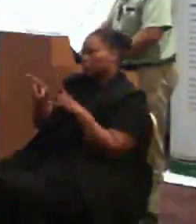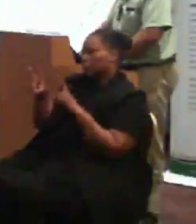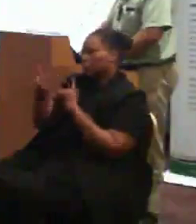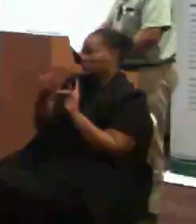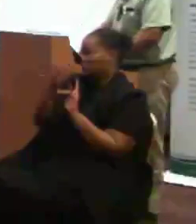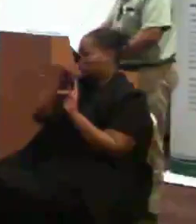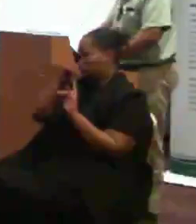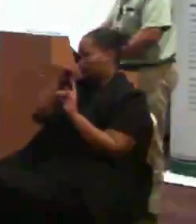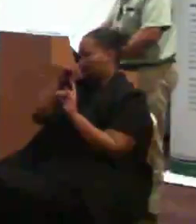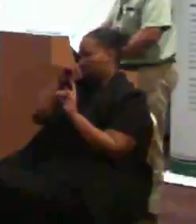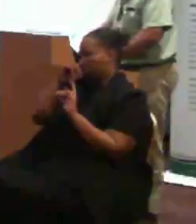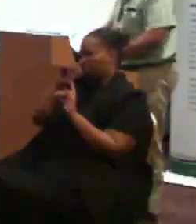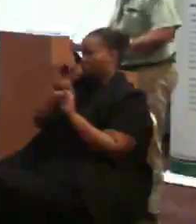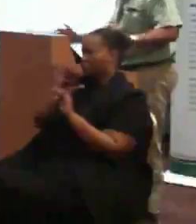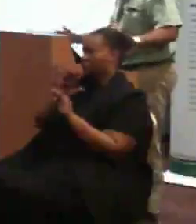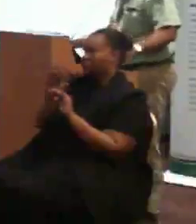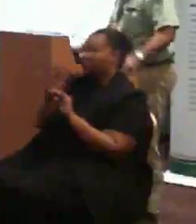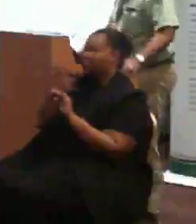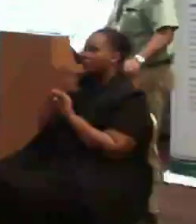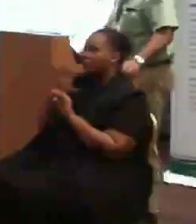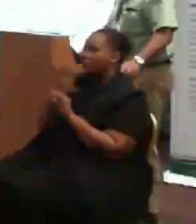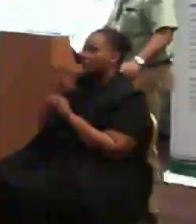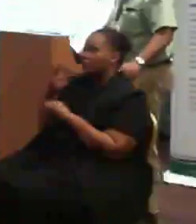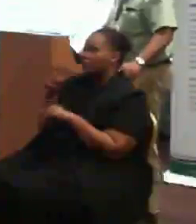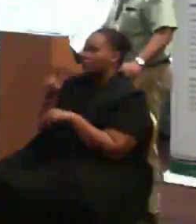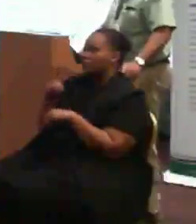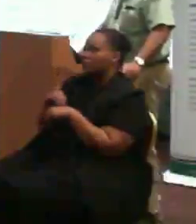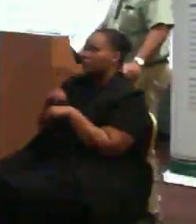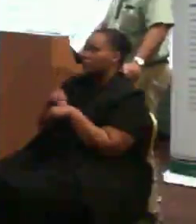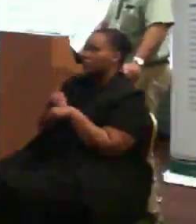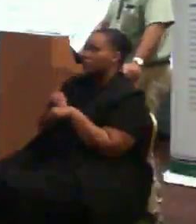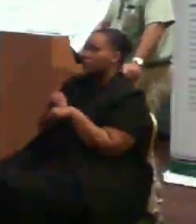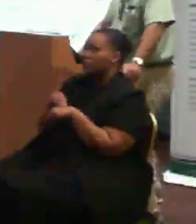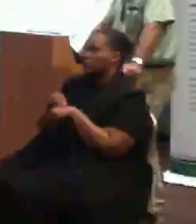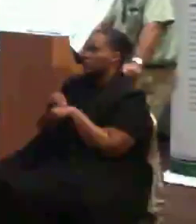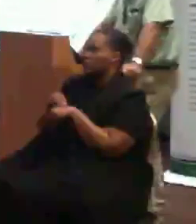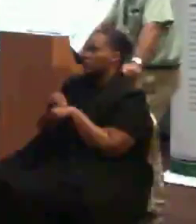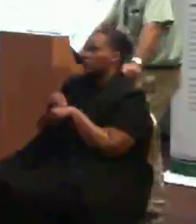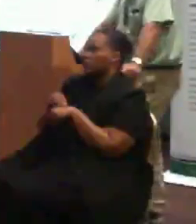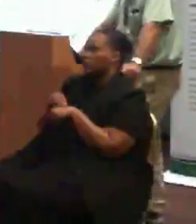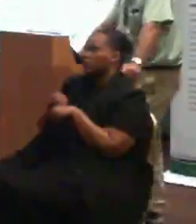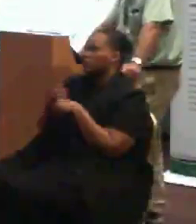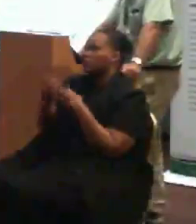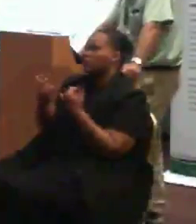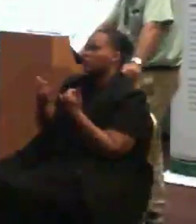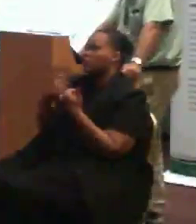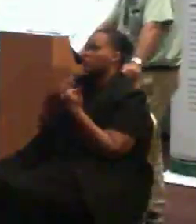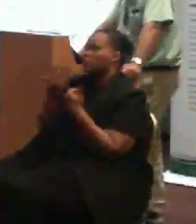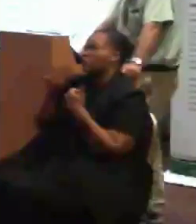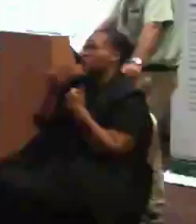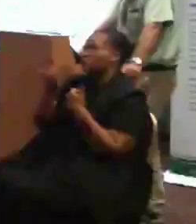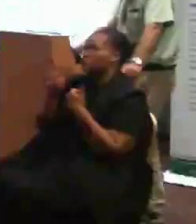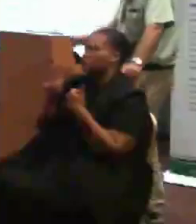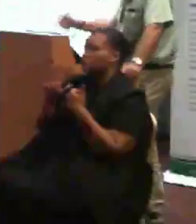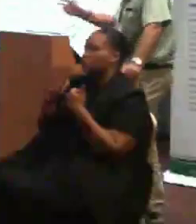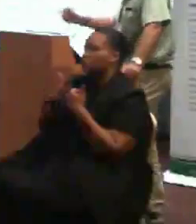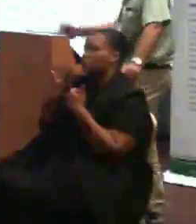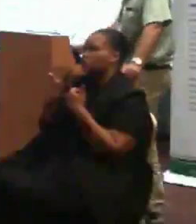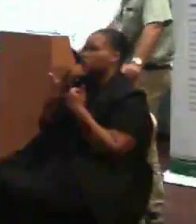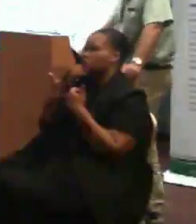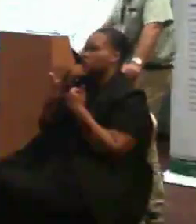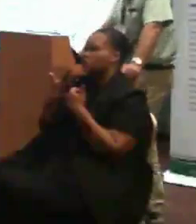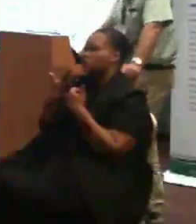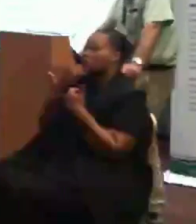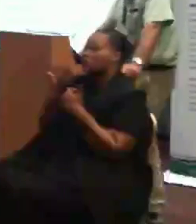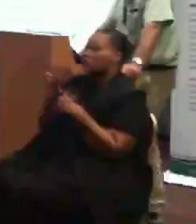not the answer for this problem, for this scenario. I want to ask a question. It's already been